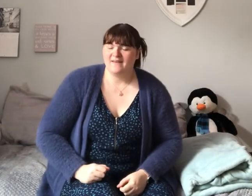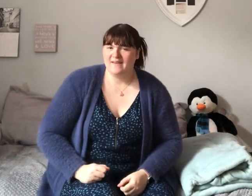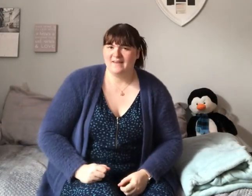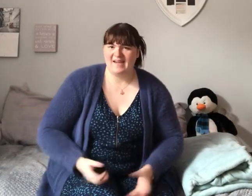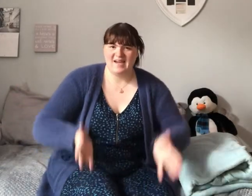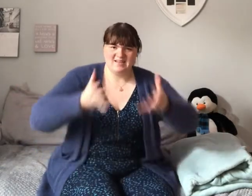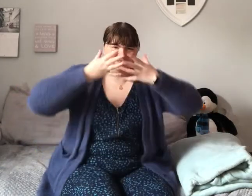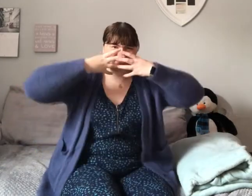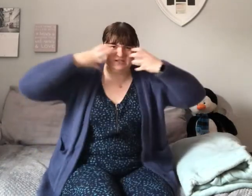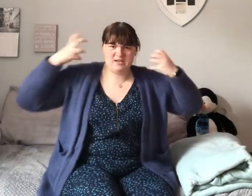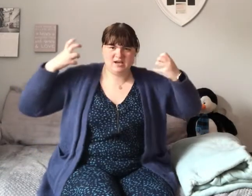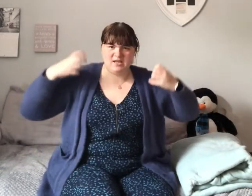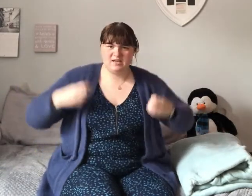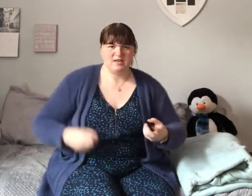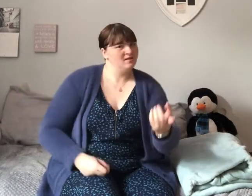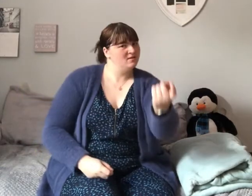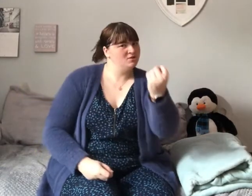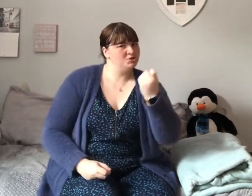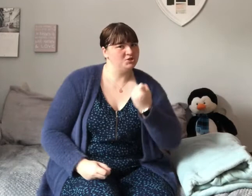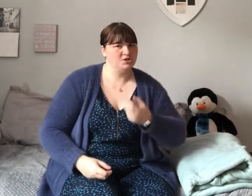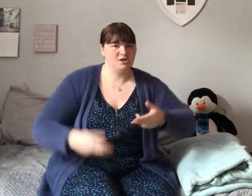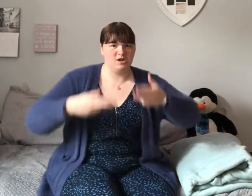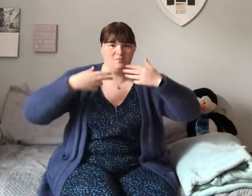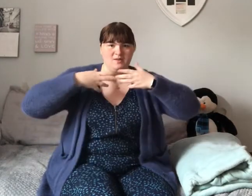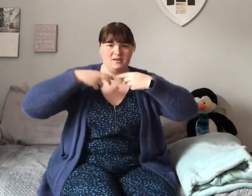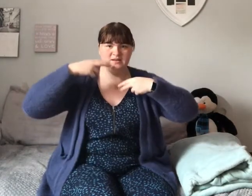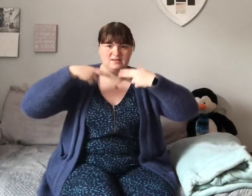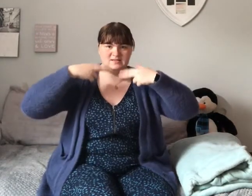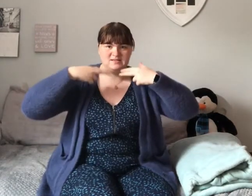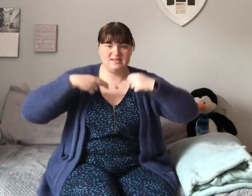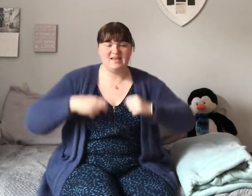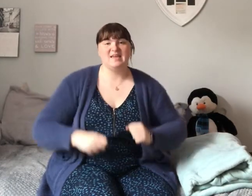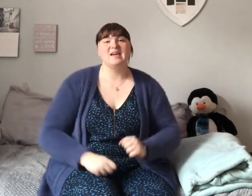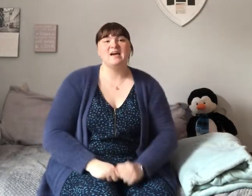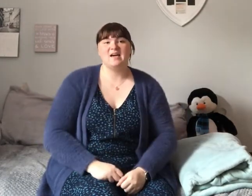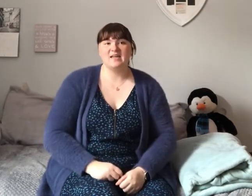in case the tiger should come to tea again.